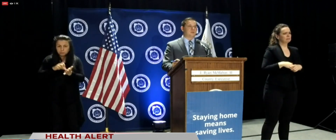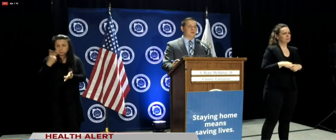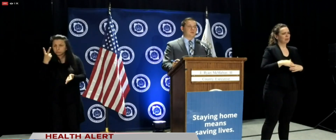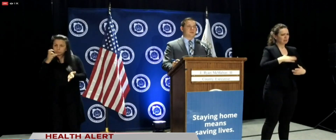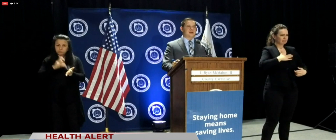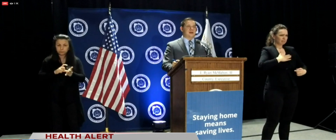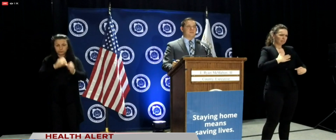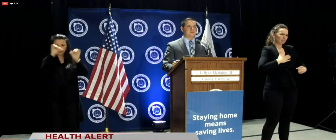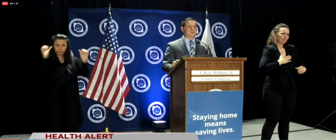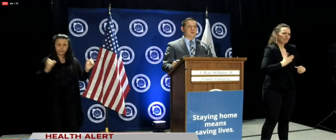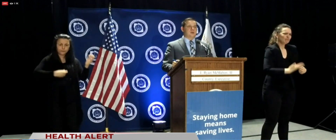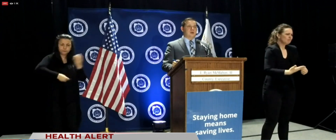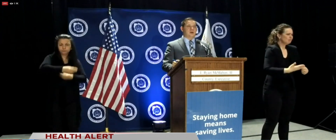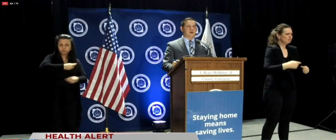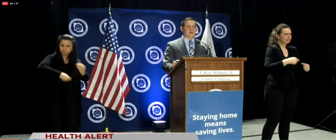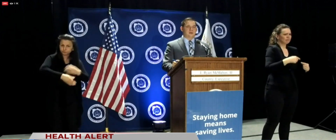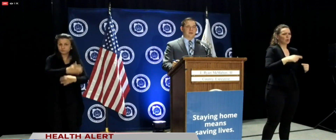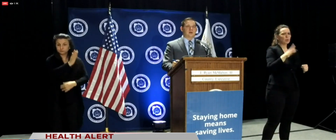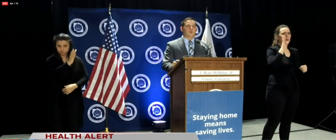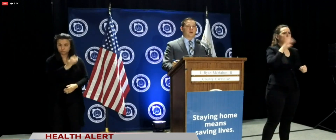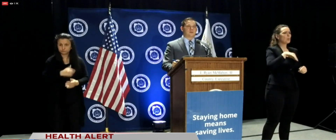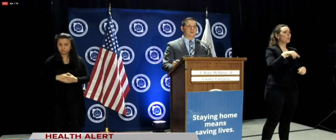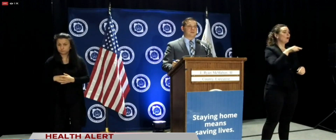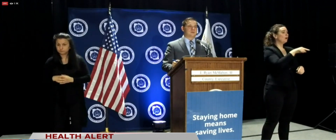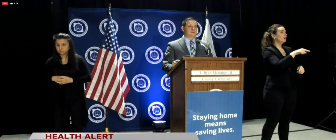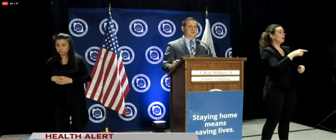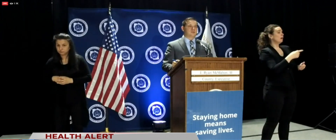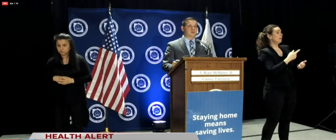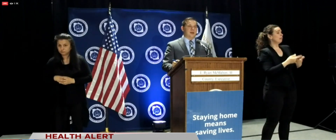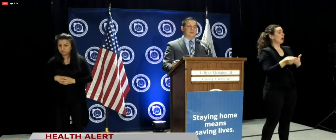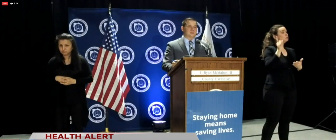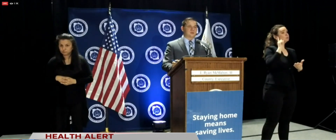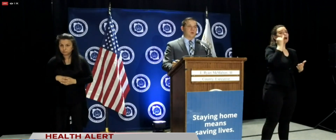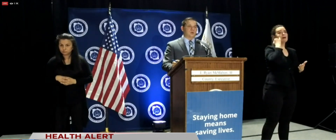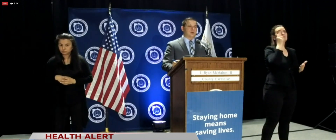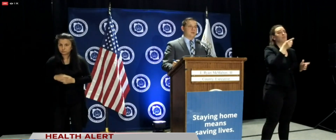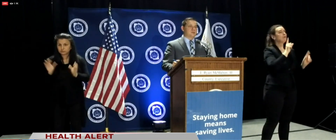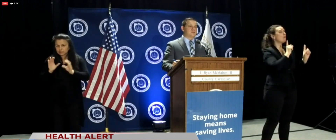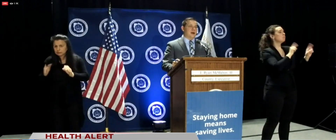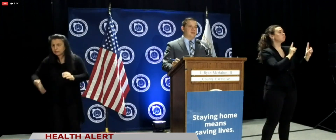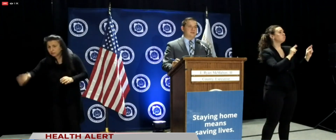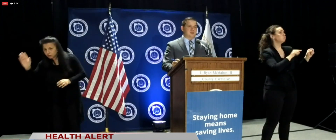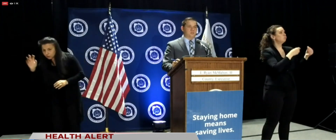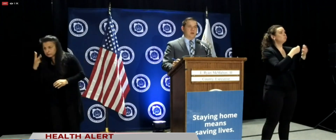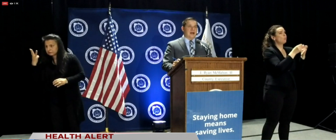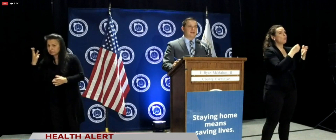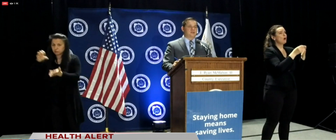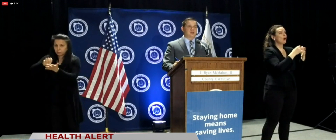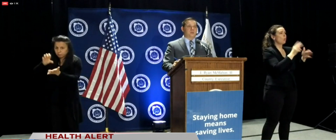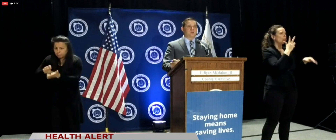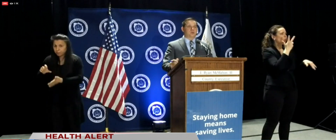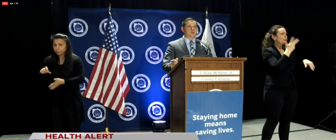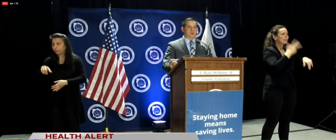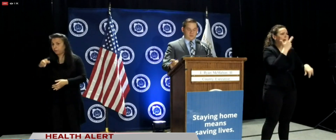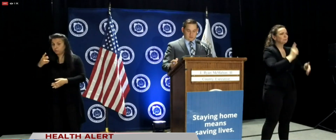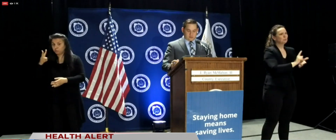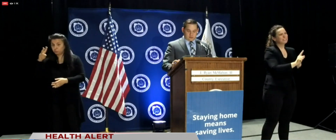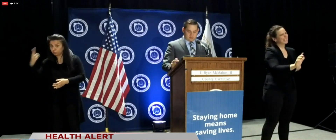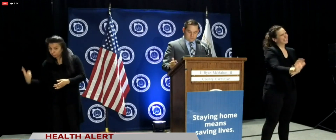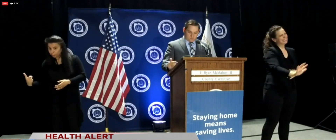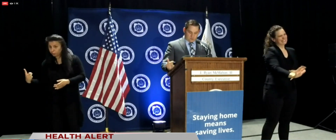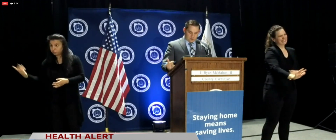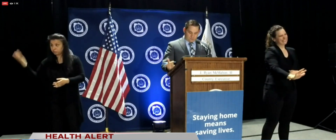by 3 times, you got to go once. Let's do that. That's the goal. This is voluntary, but I need your help. You can do it.